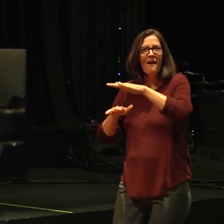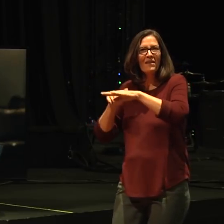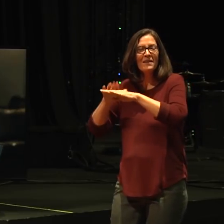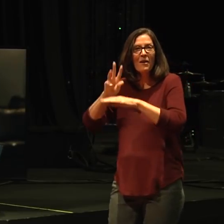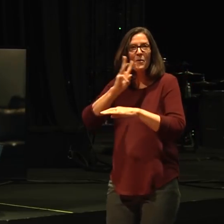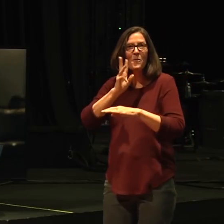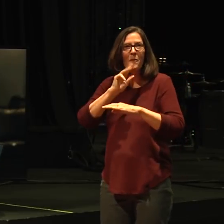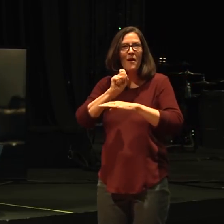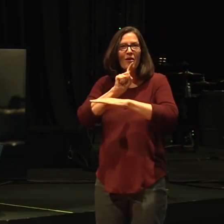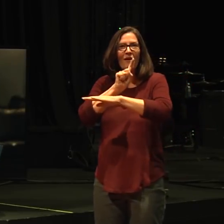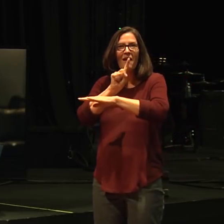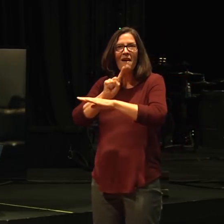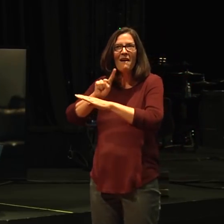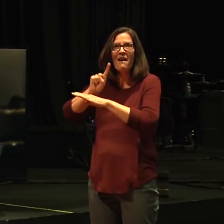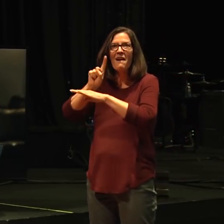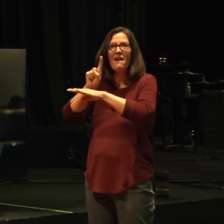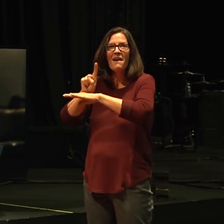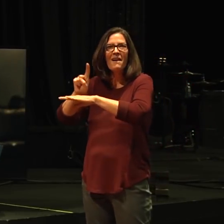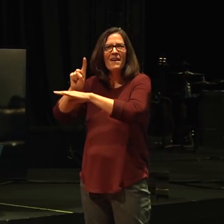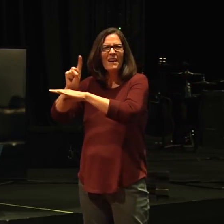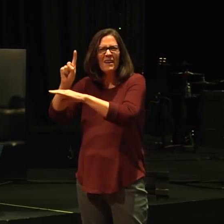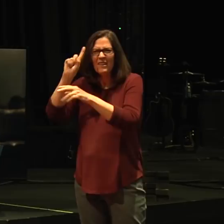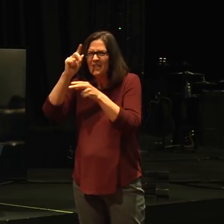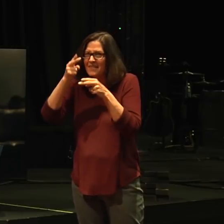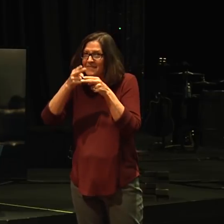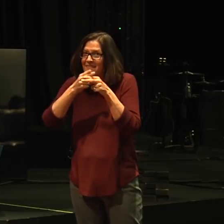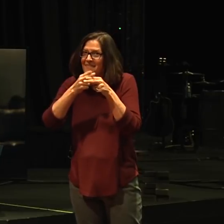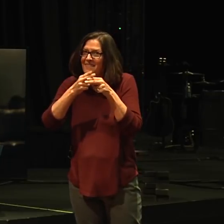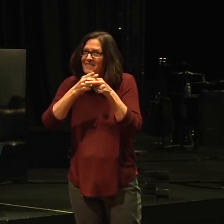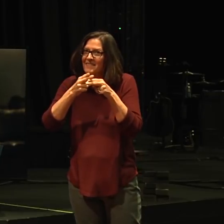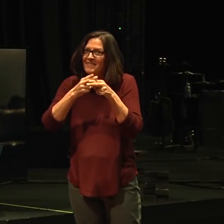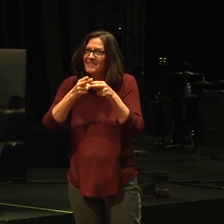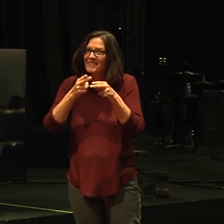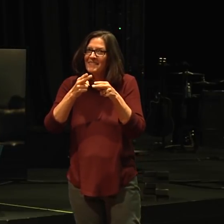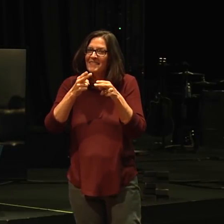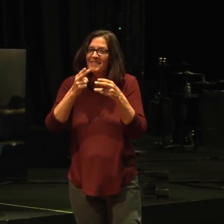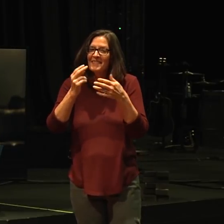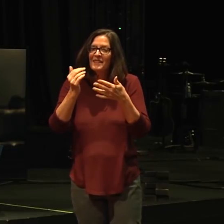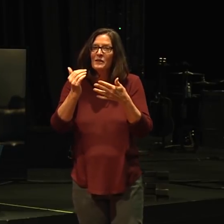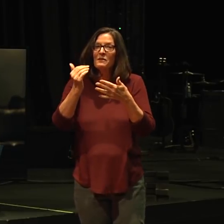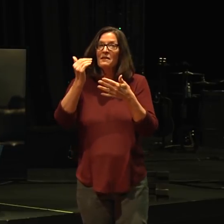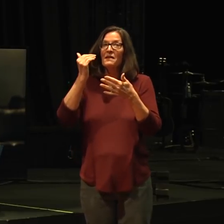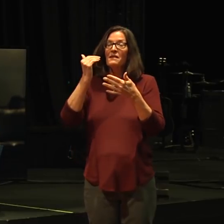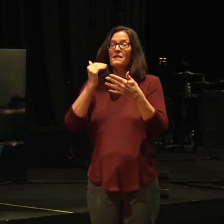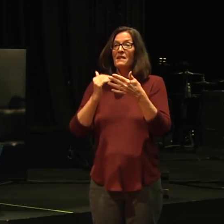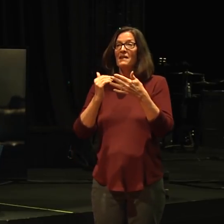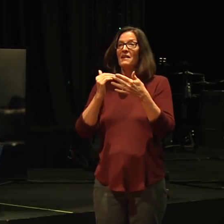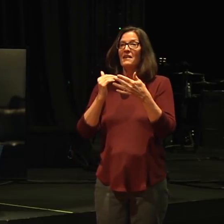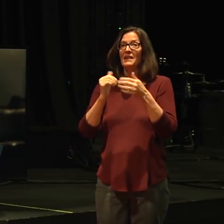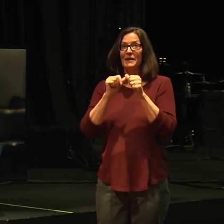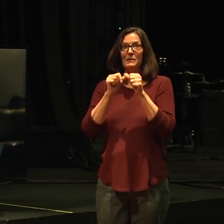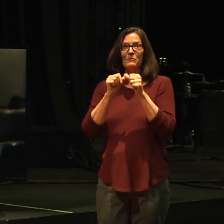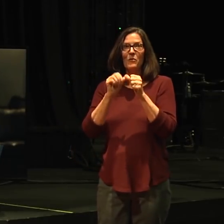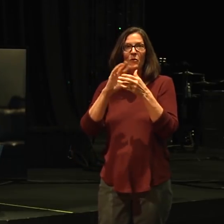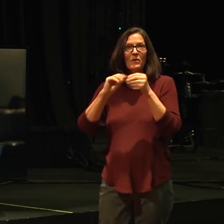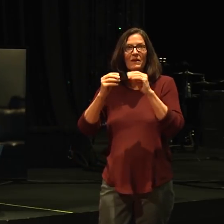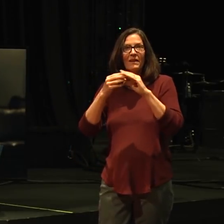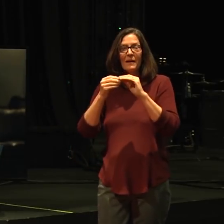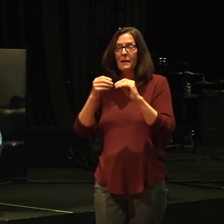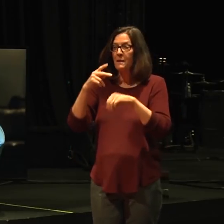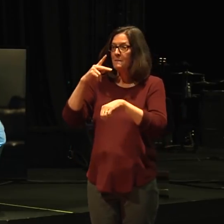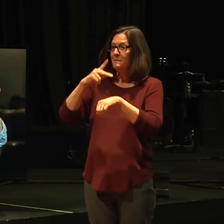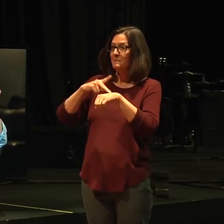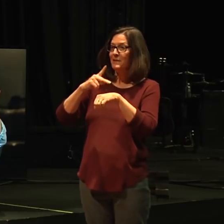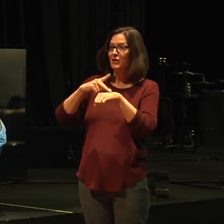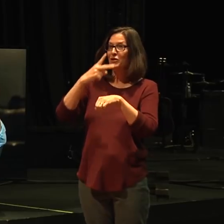bit, he walked on water. Let's keep going. But when talking about Peter, when Peter saw